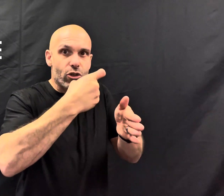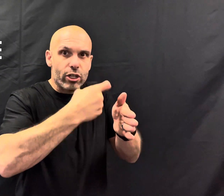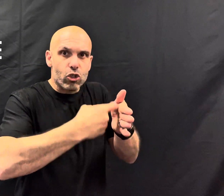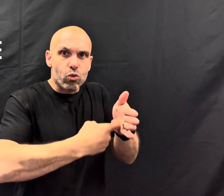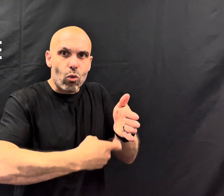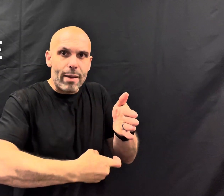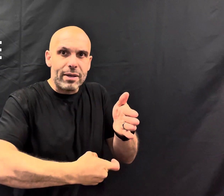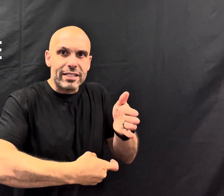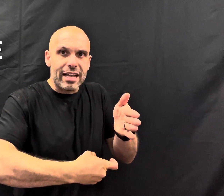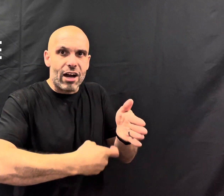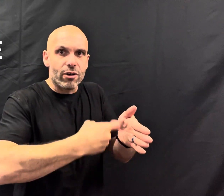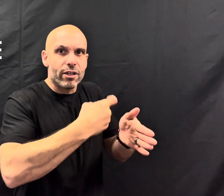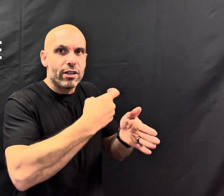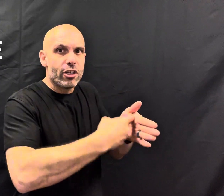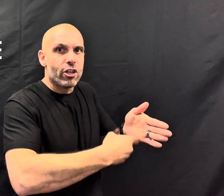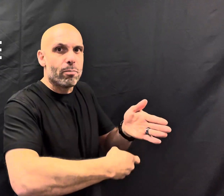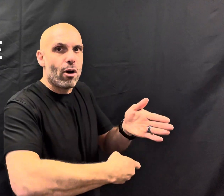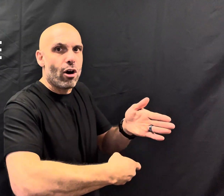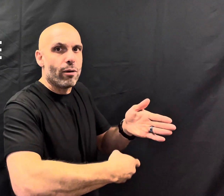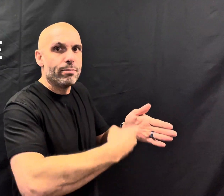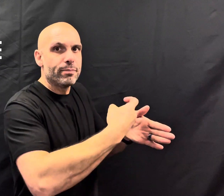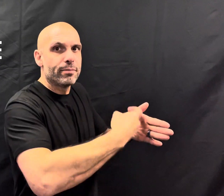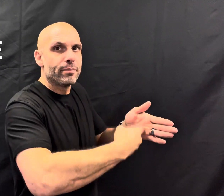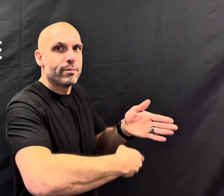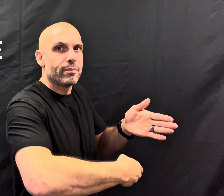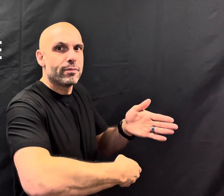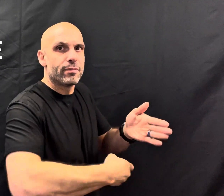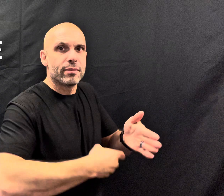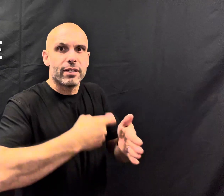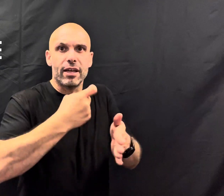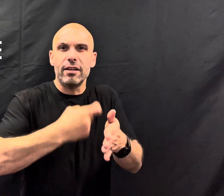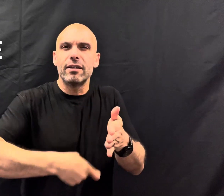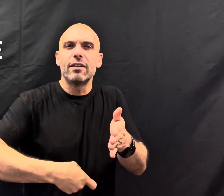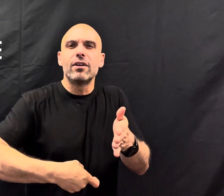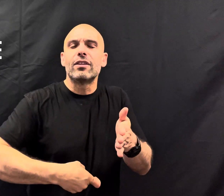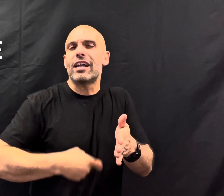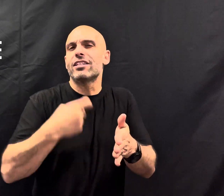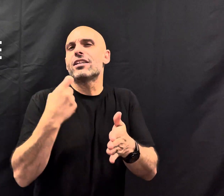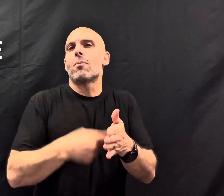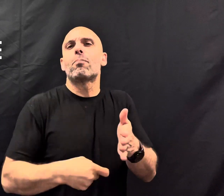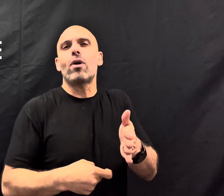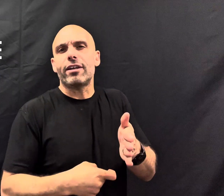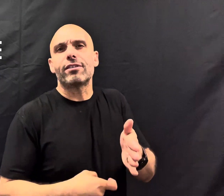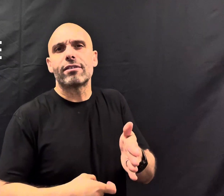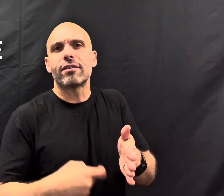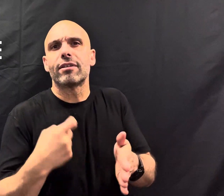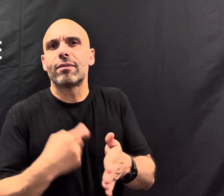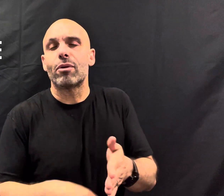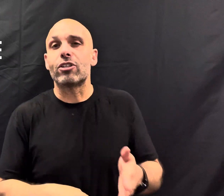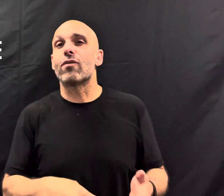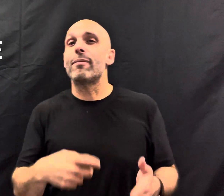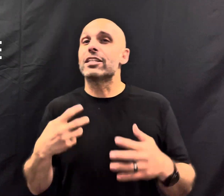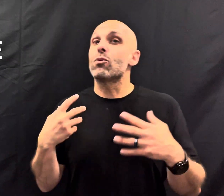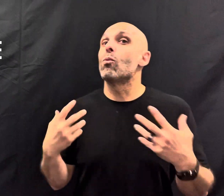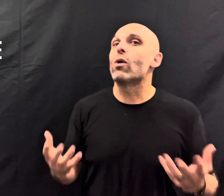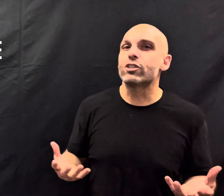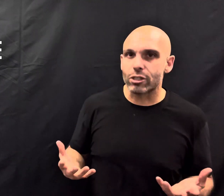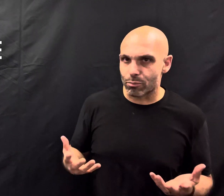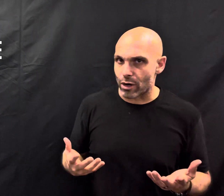to swipe it down your palm, okay? That is price. Price. So if I'm asking what's the